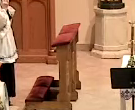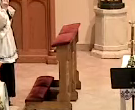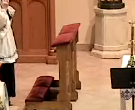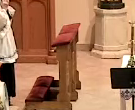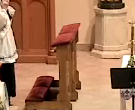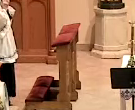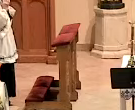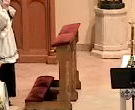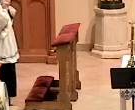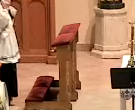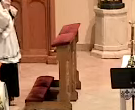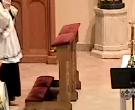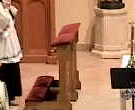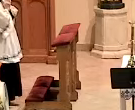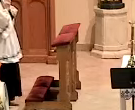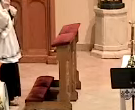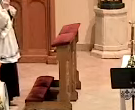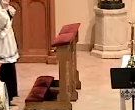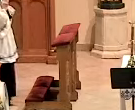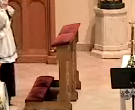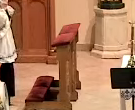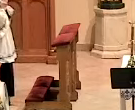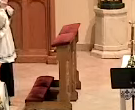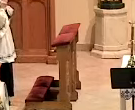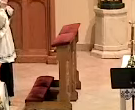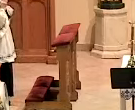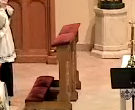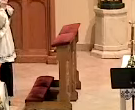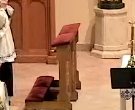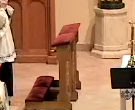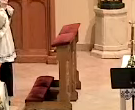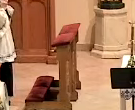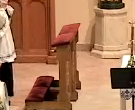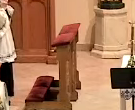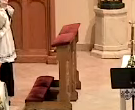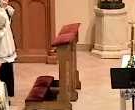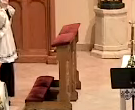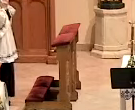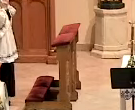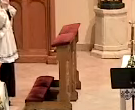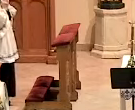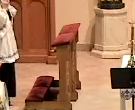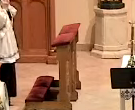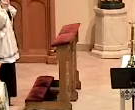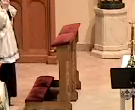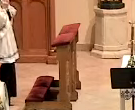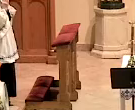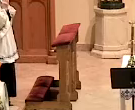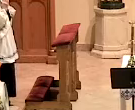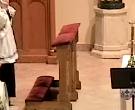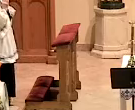We rise again from ashes,